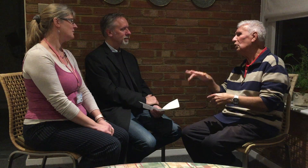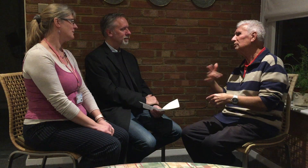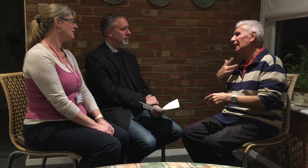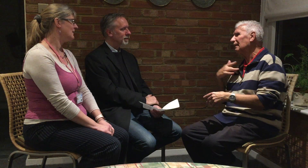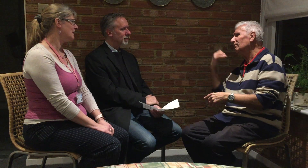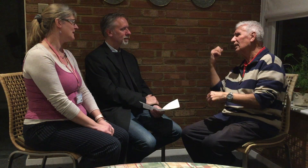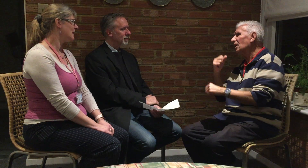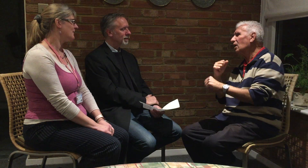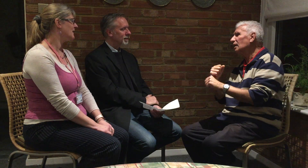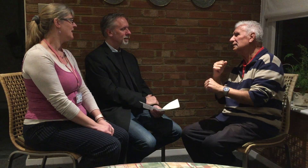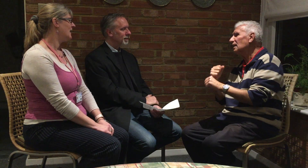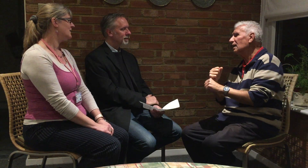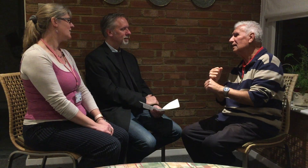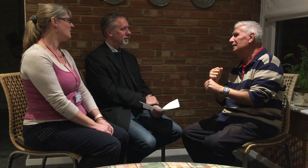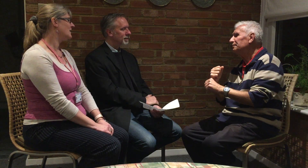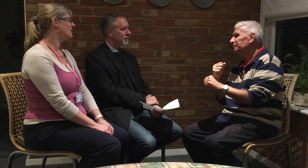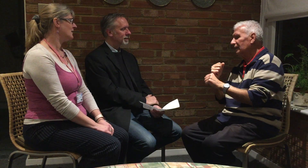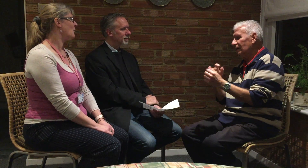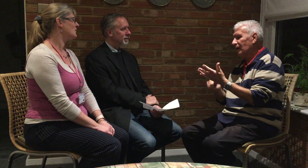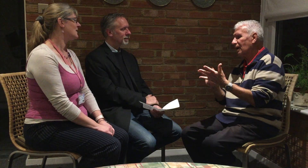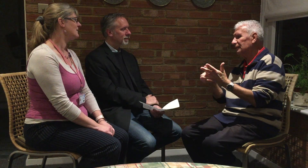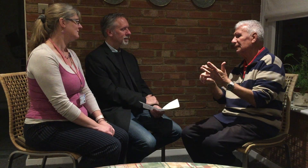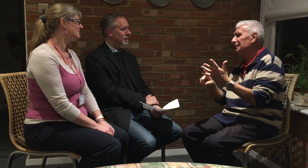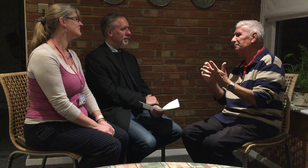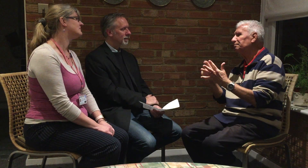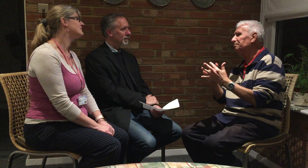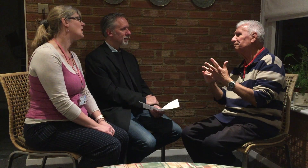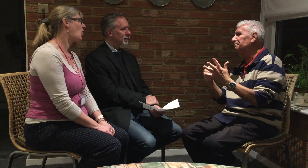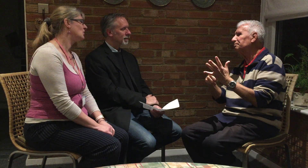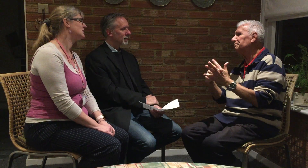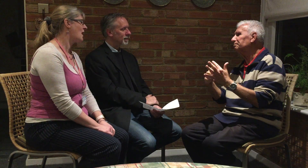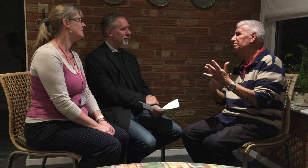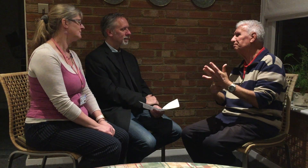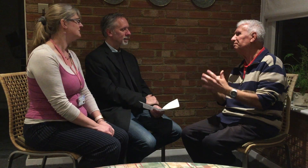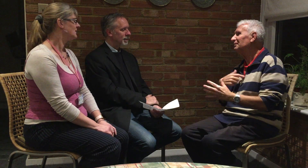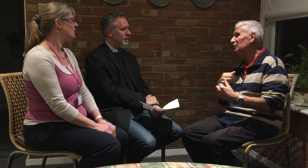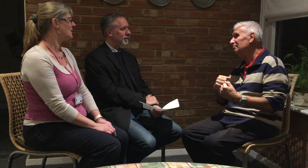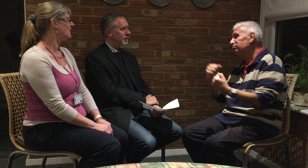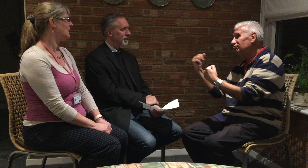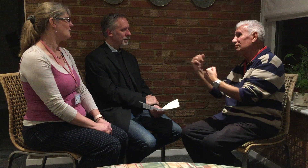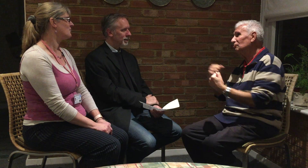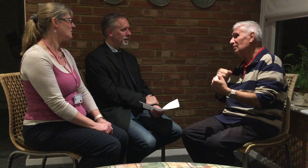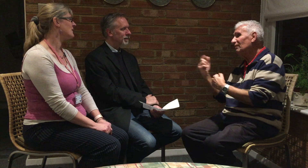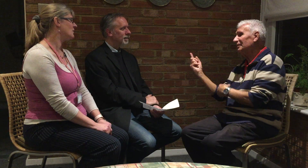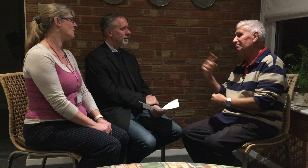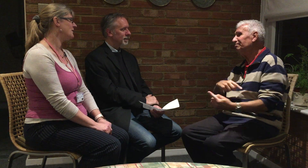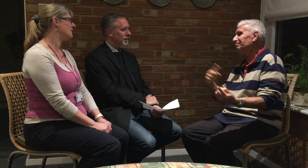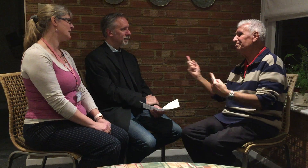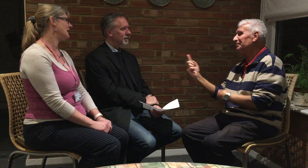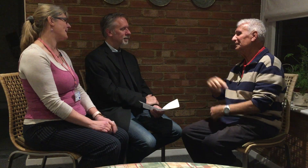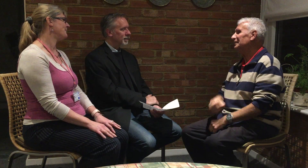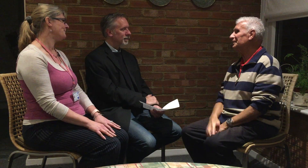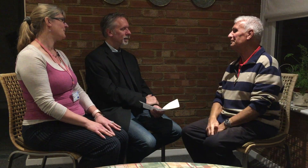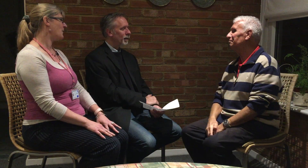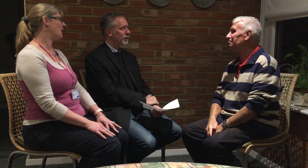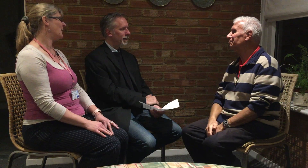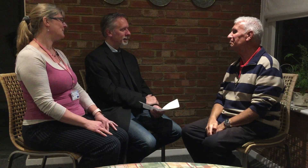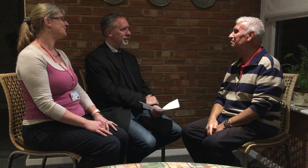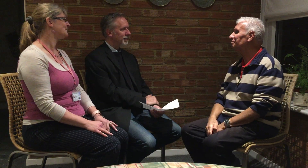children that live in this area and 2 that live in Gloucester. 2 that live in Gloucester as well. So I drive to visit them. Okay.